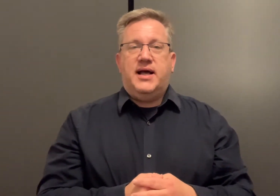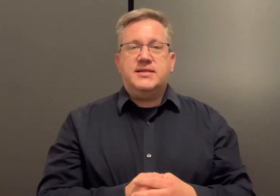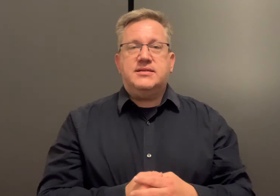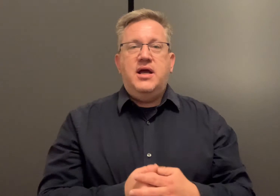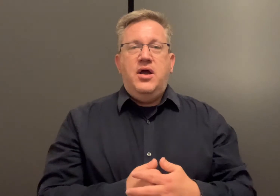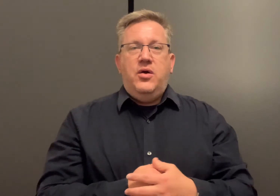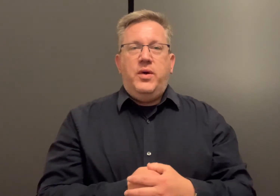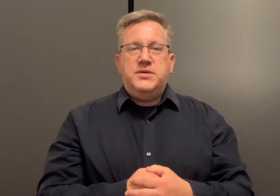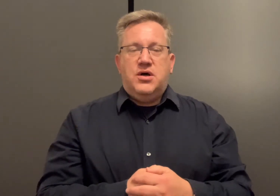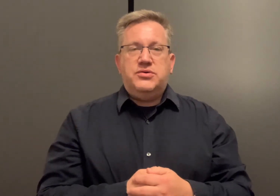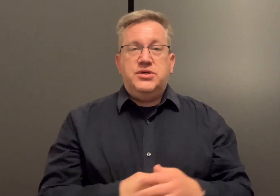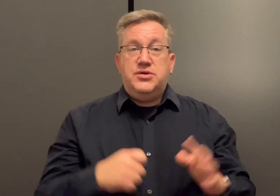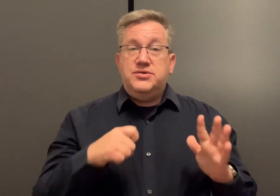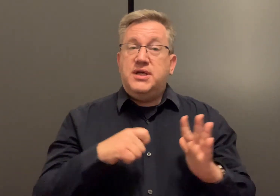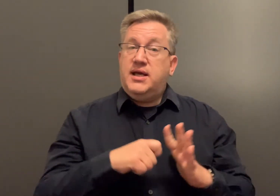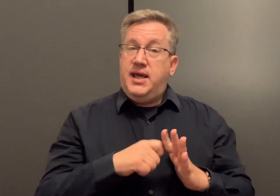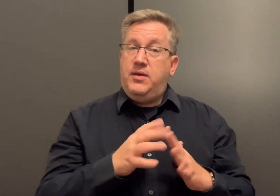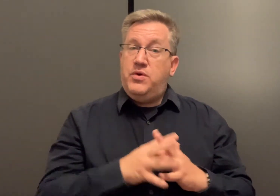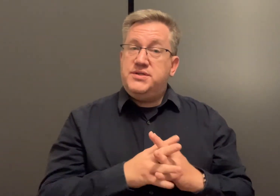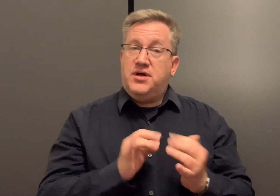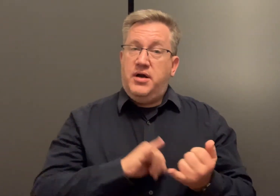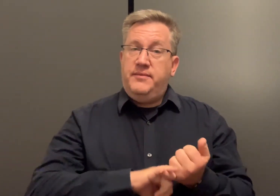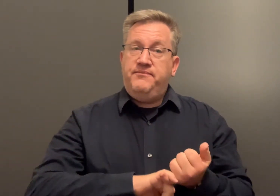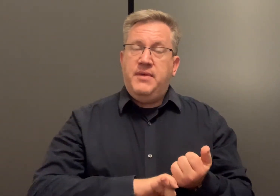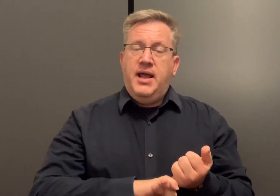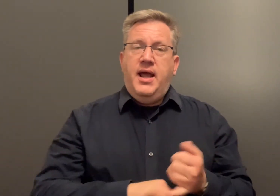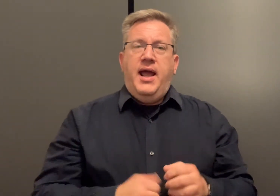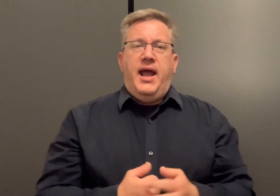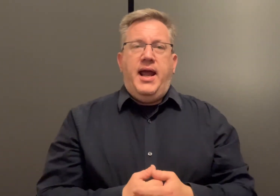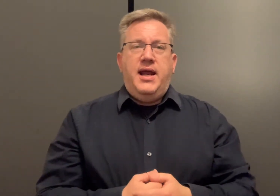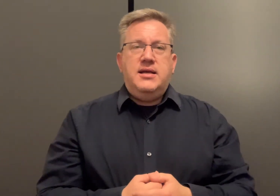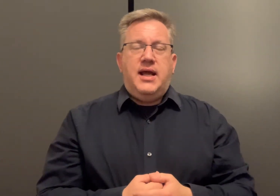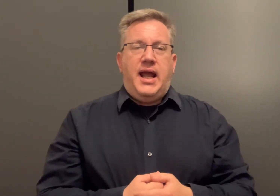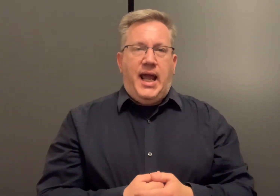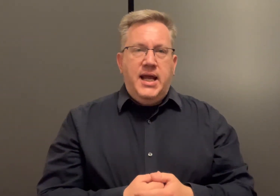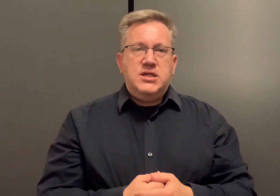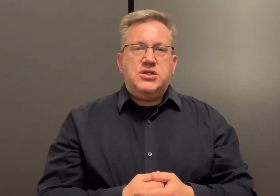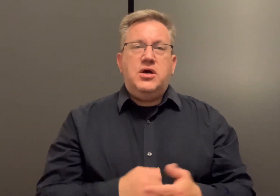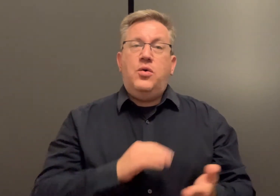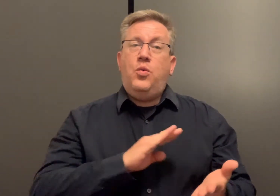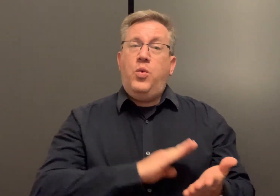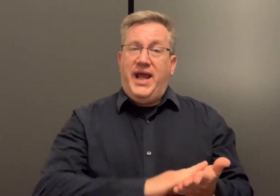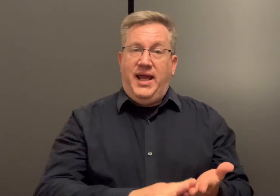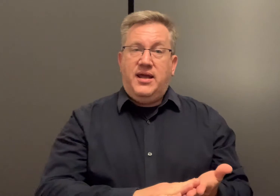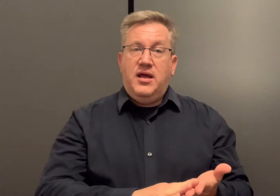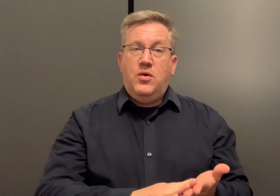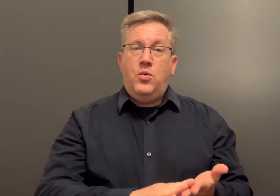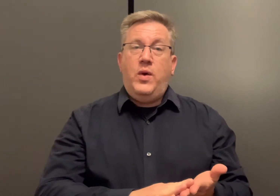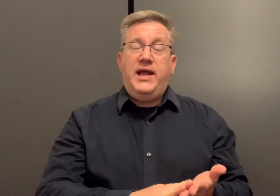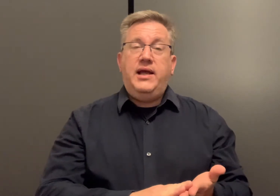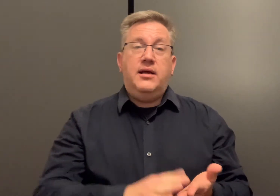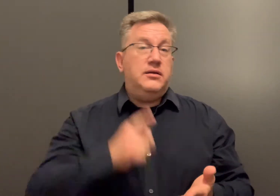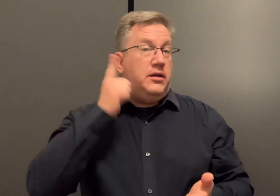class, we were told to use keyword sign. And each week we